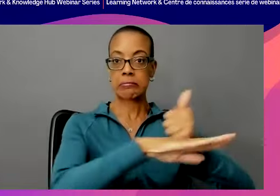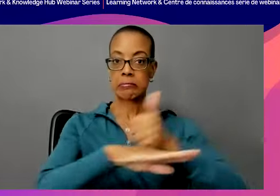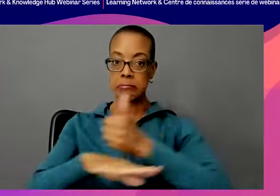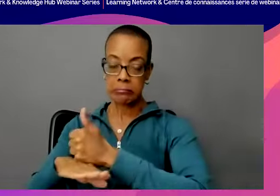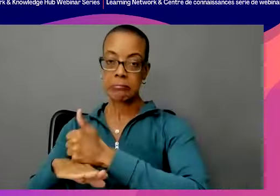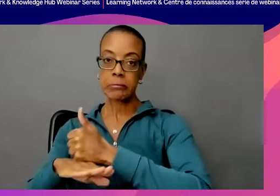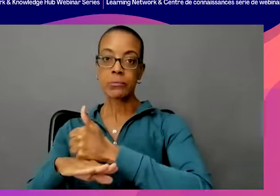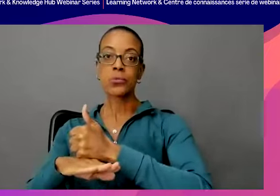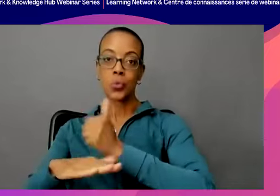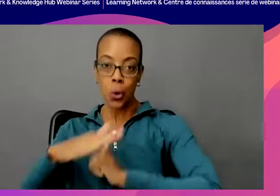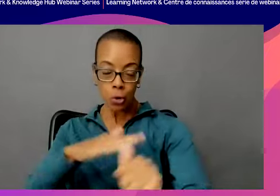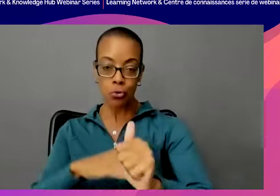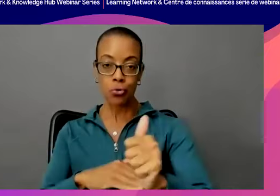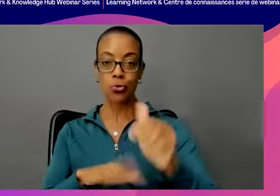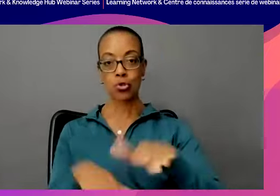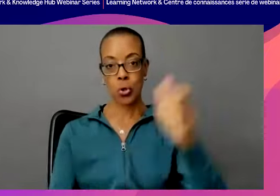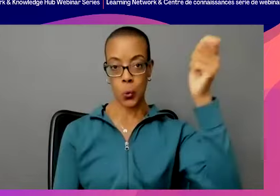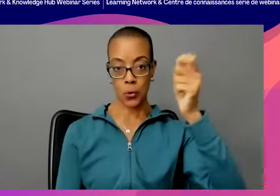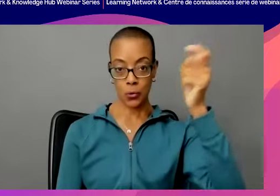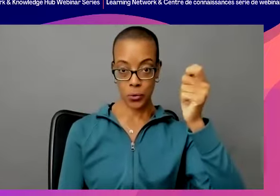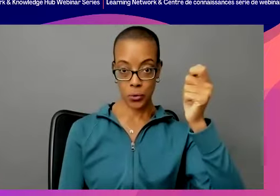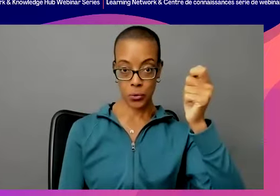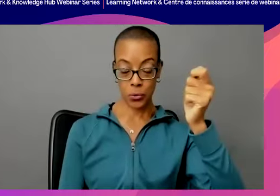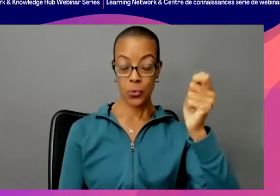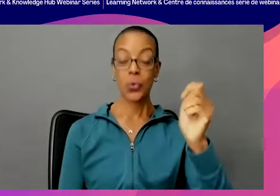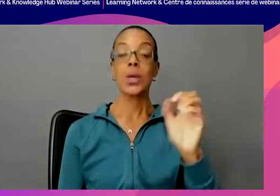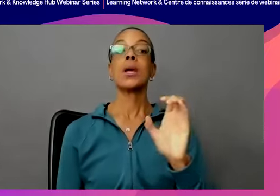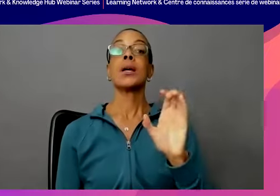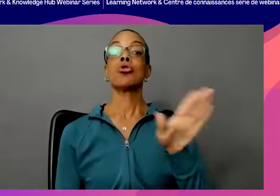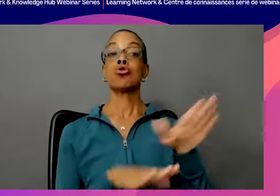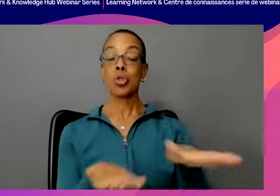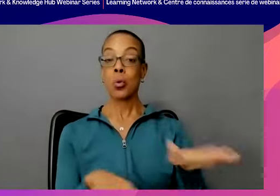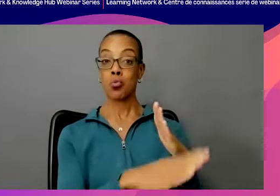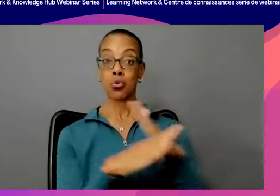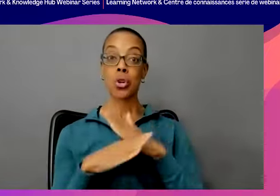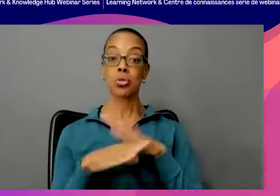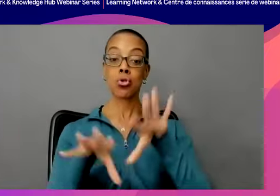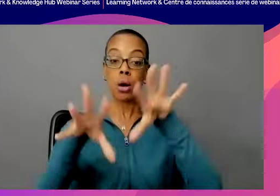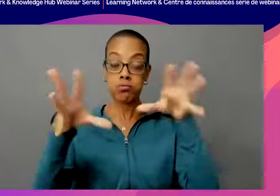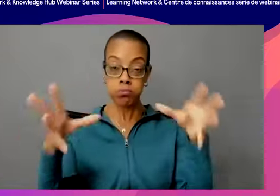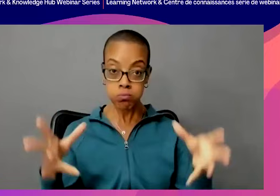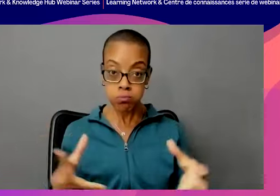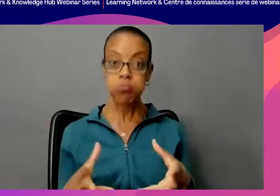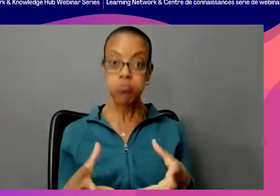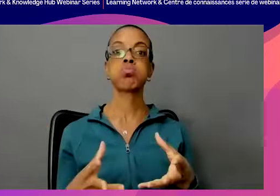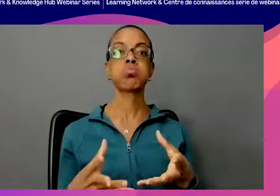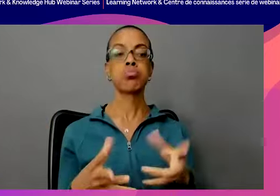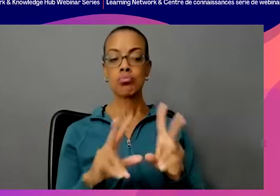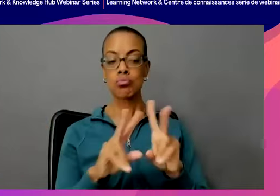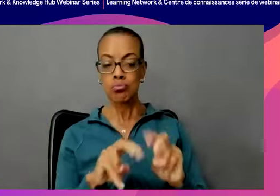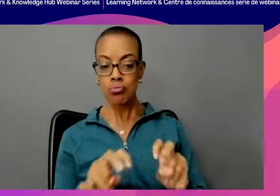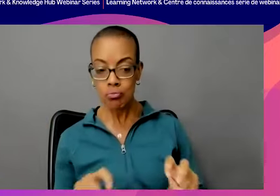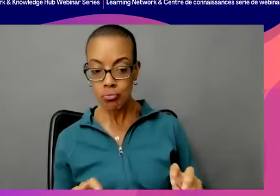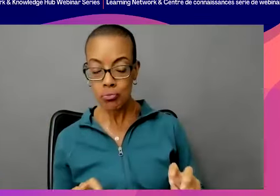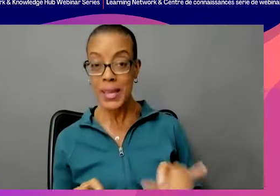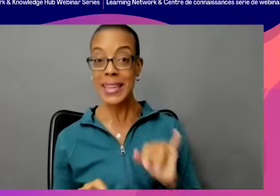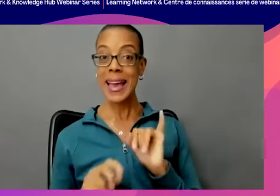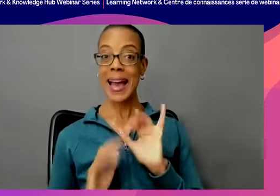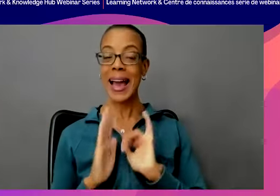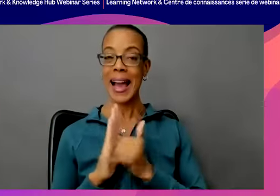welfare. However, child protection overall should really be looking at how substance use